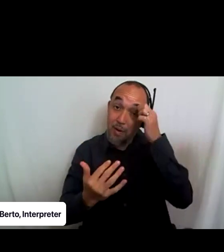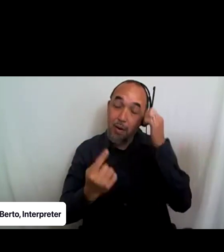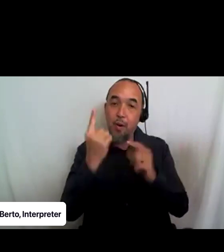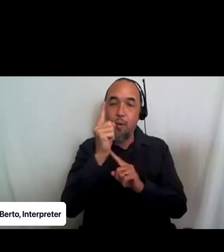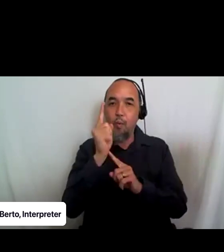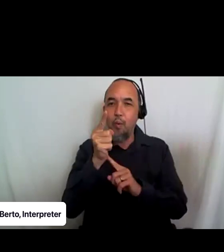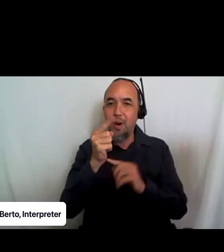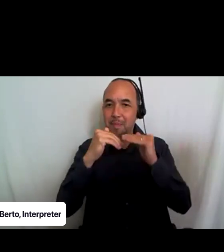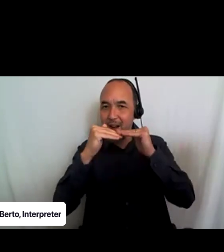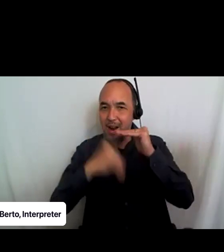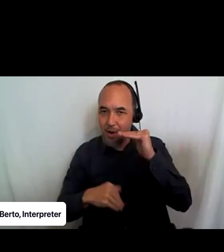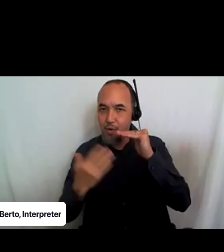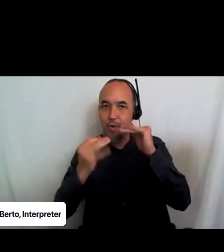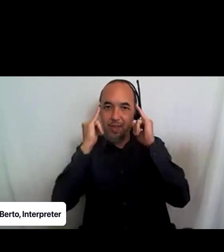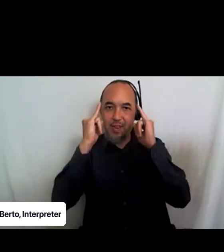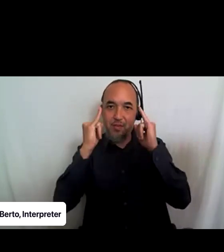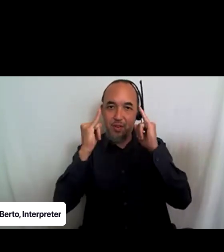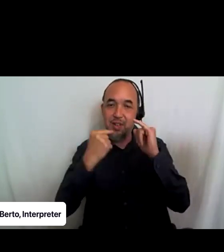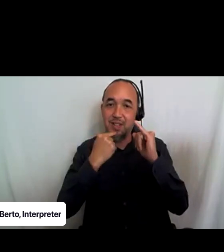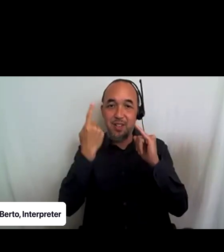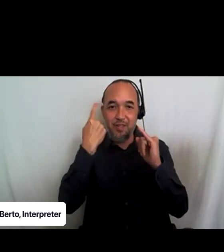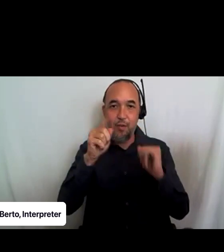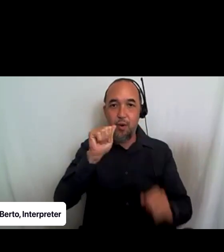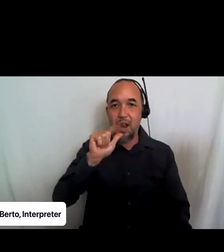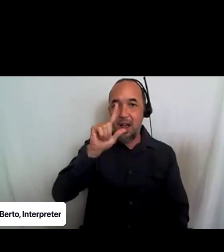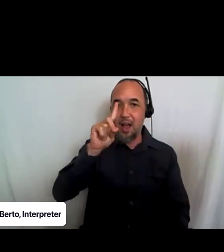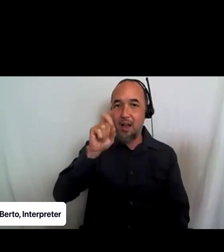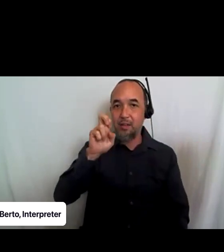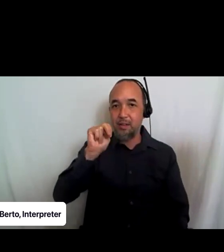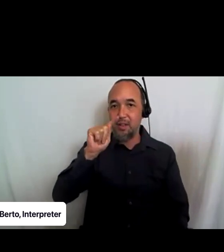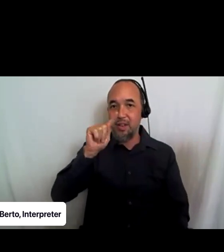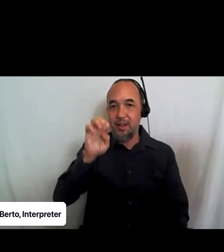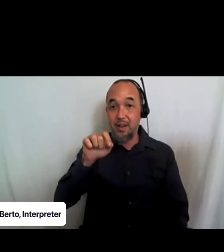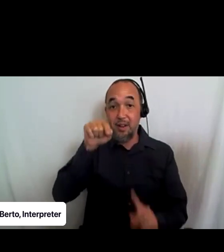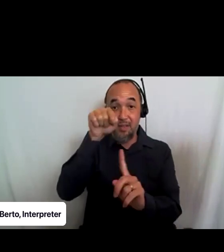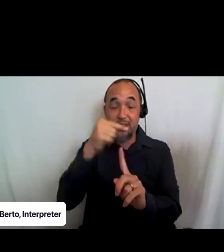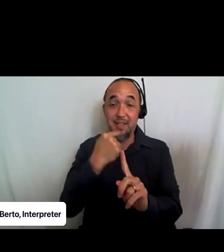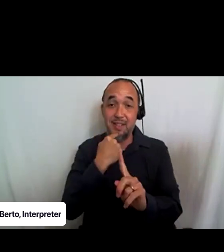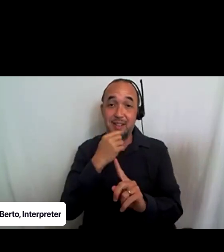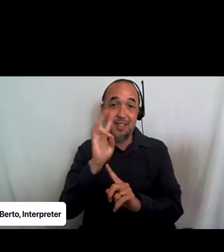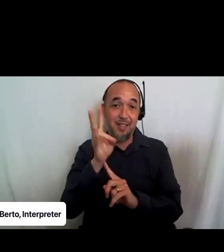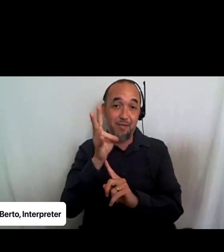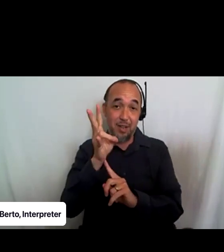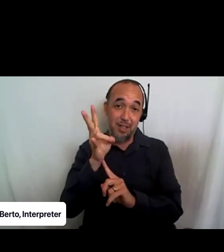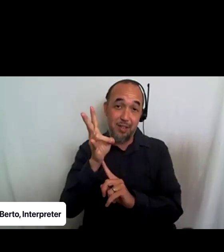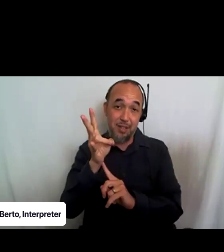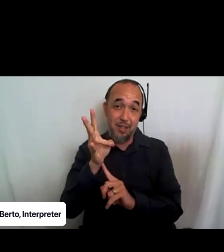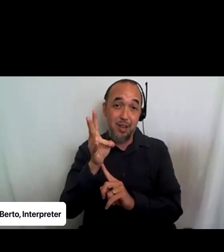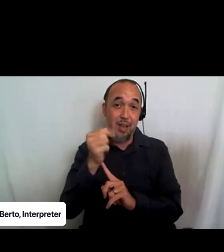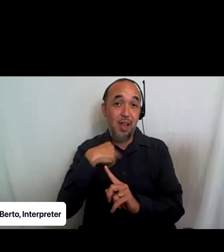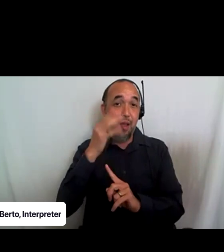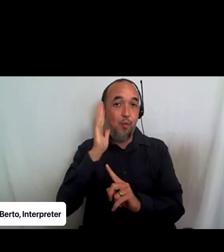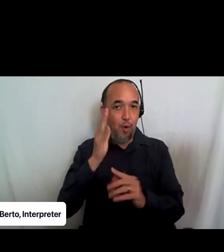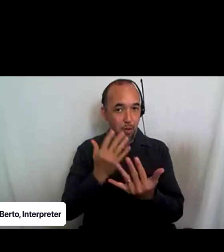what the instructions say for al dente. So this brand says boil for 7 minutes for al dente. I'm going to boil mine